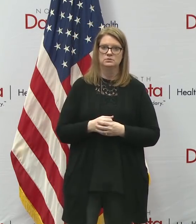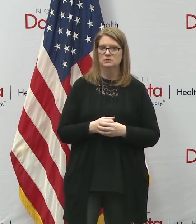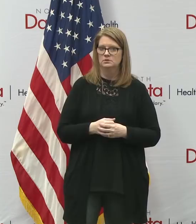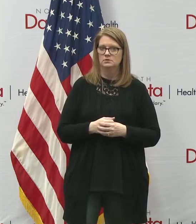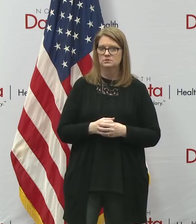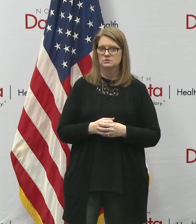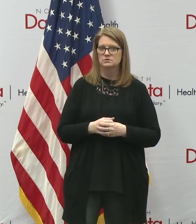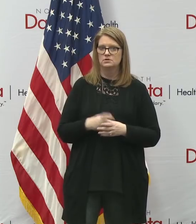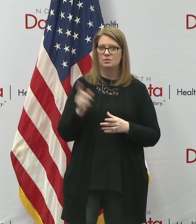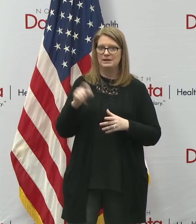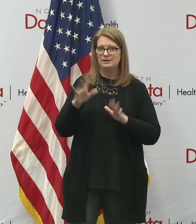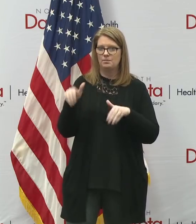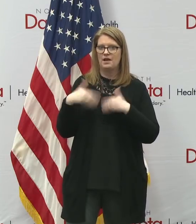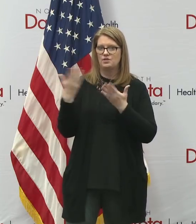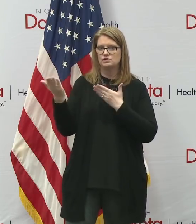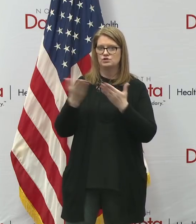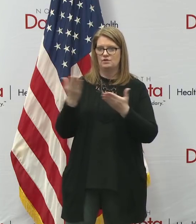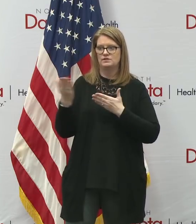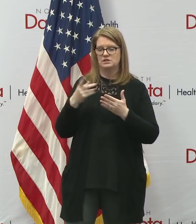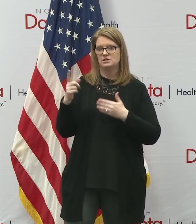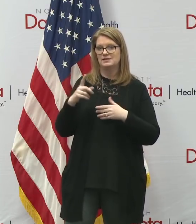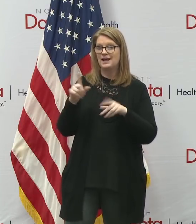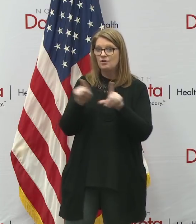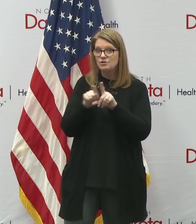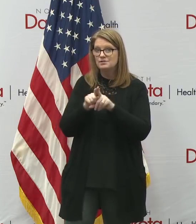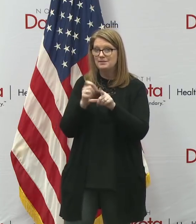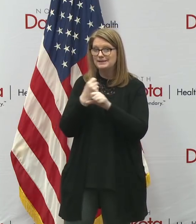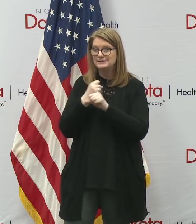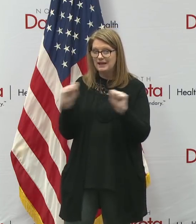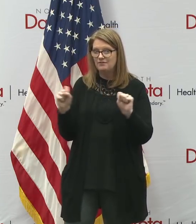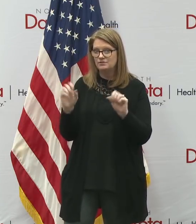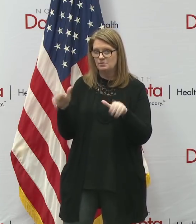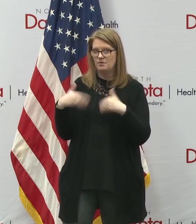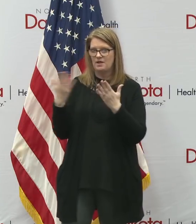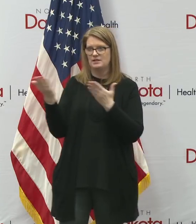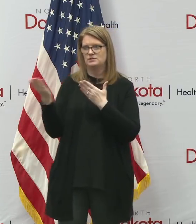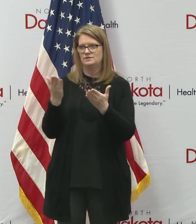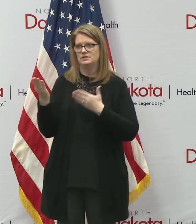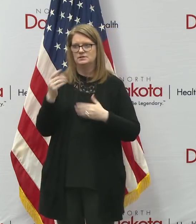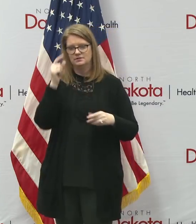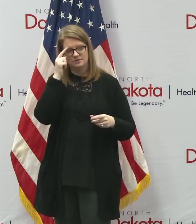those people that need them the most, doing it in the safest way we can.